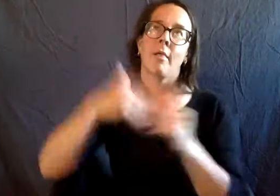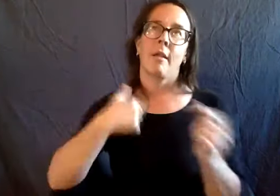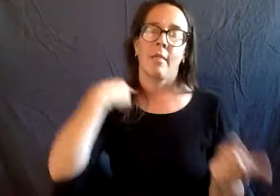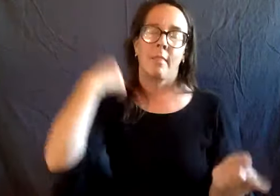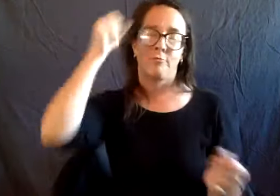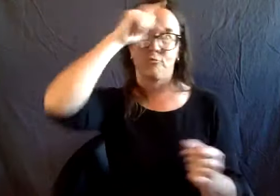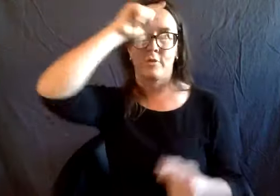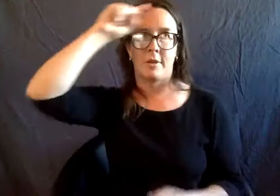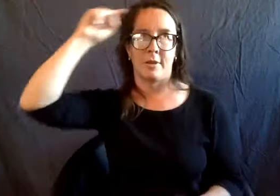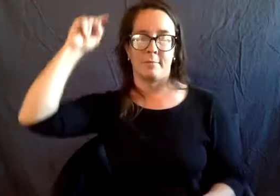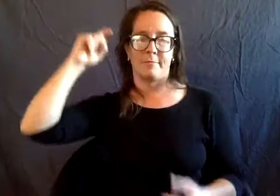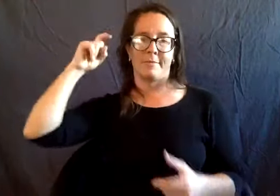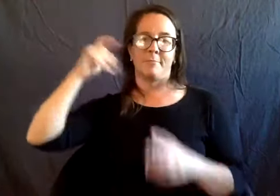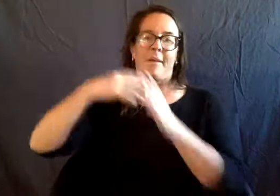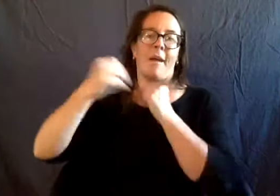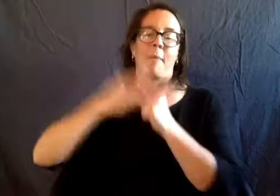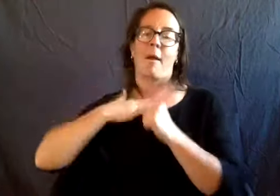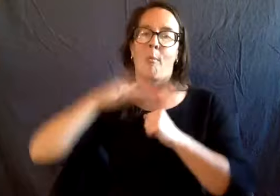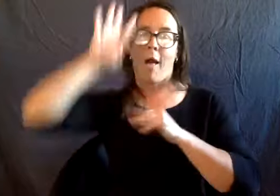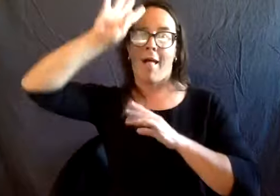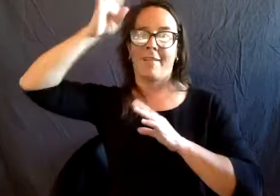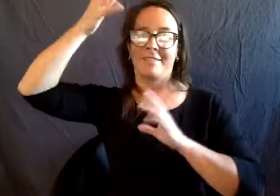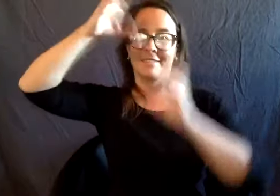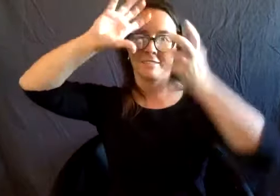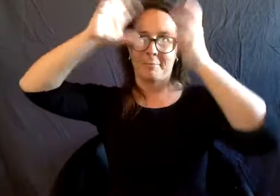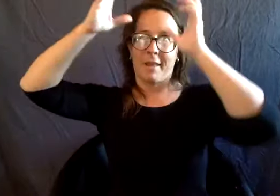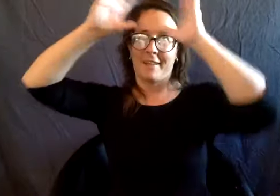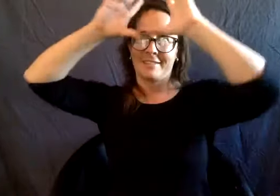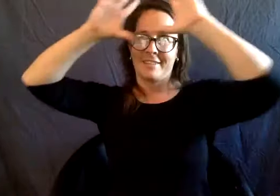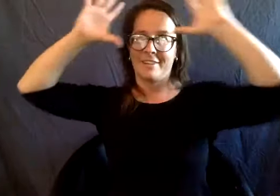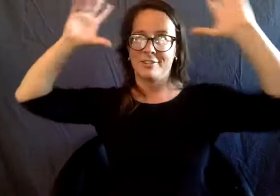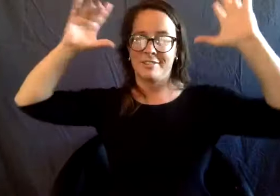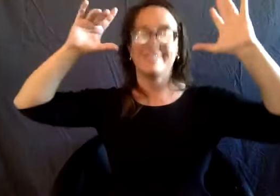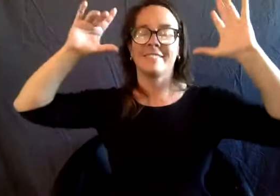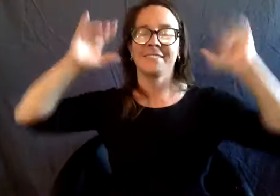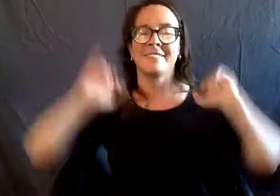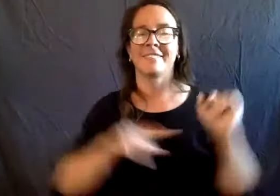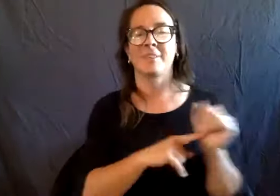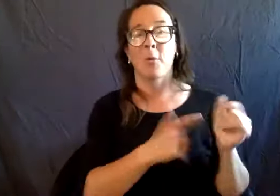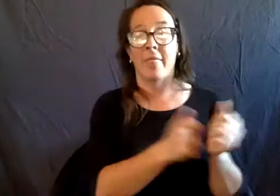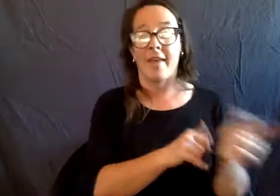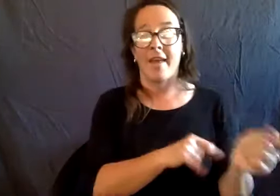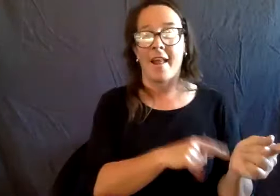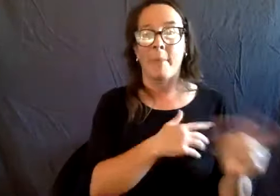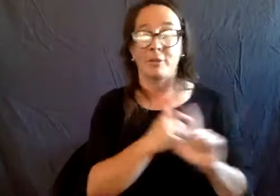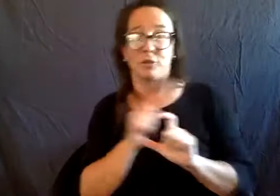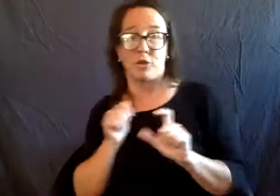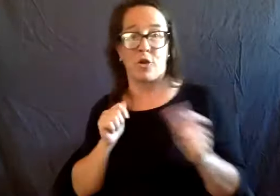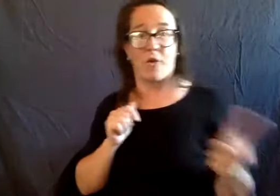be possible. It's beyond my wildest imagination. So with that, I'm going to turn this over to my husband,